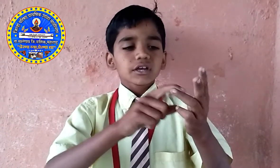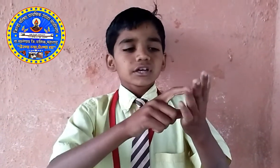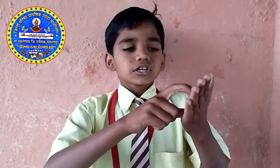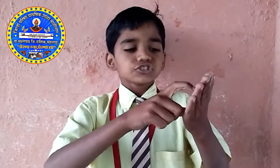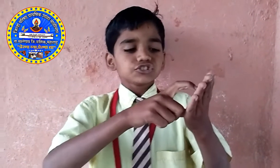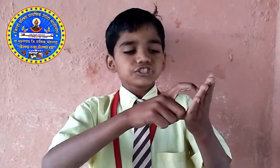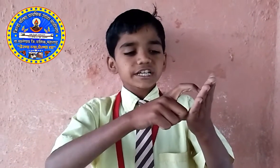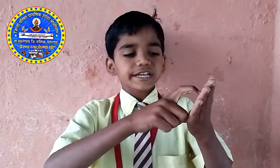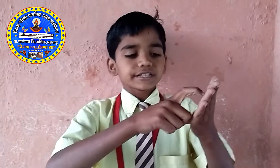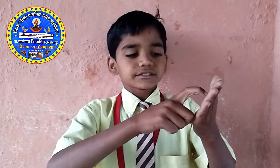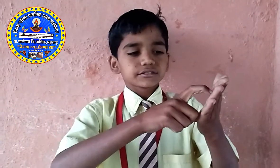J.